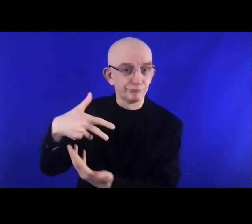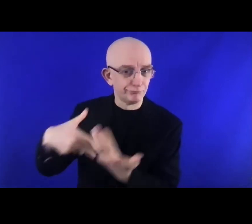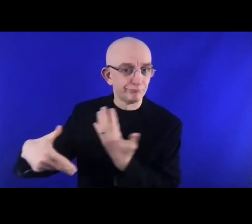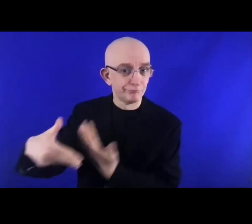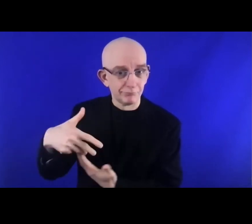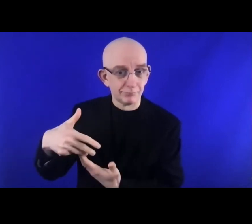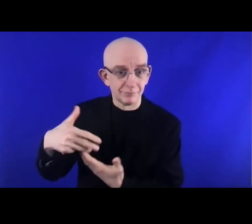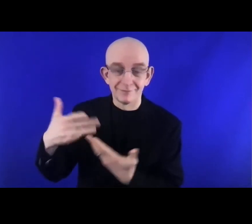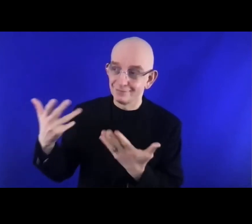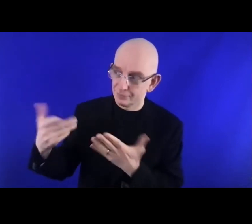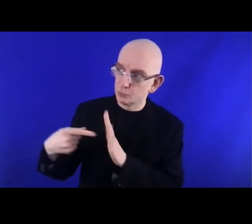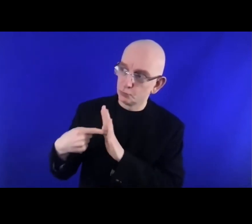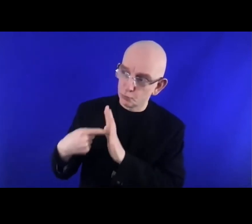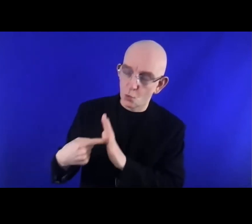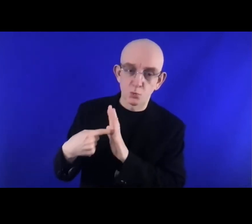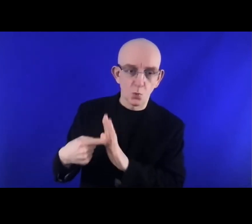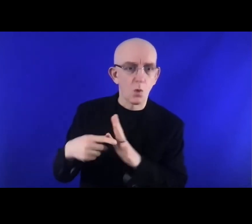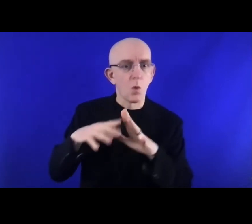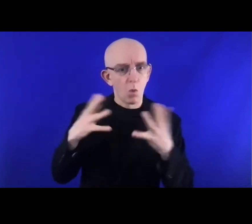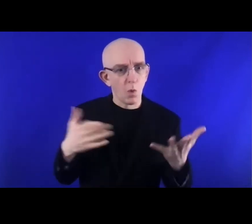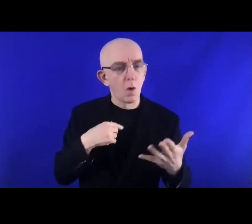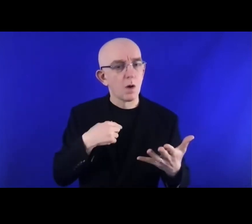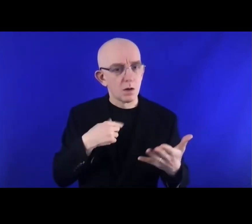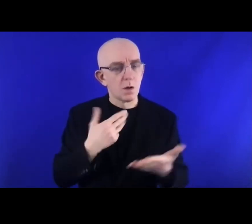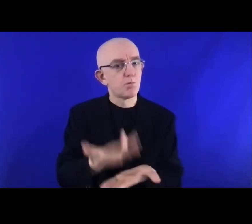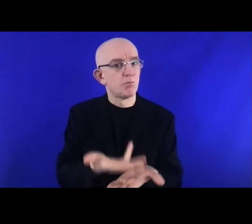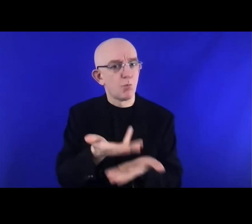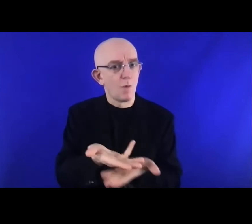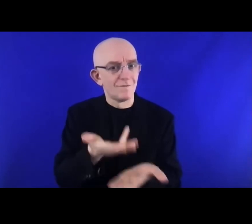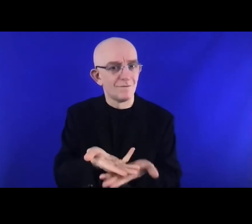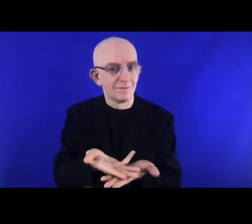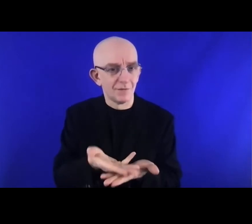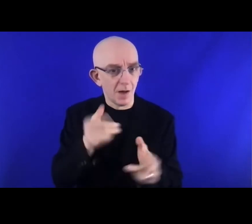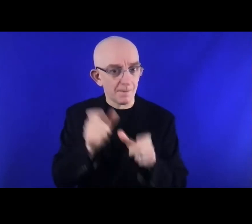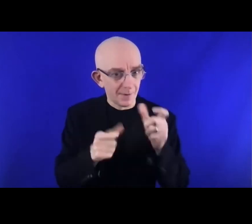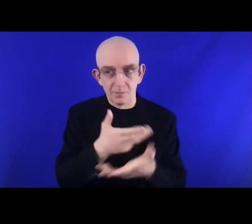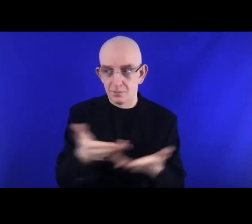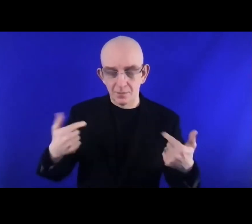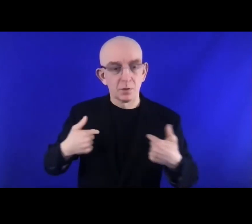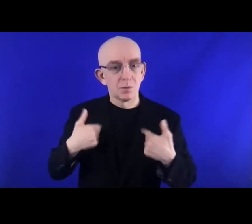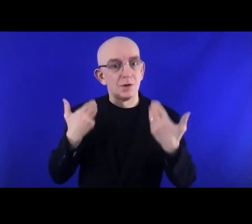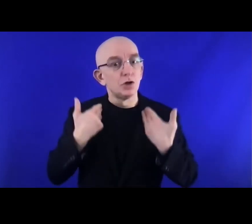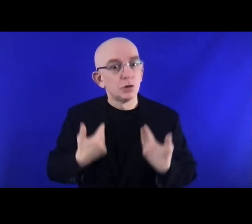that we're positive as a human being and we are capable of doing anything.